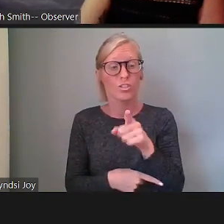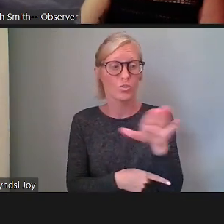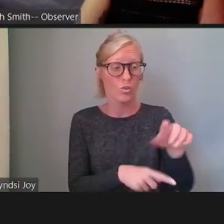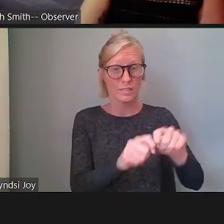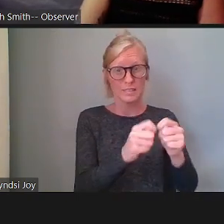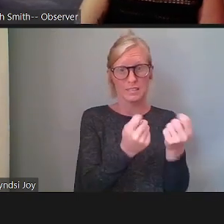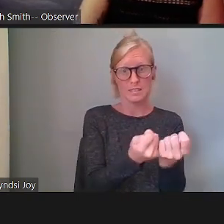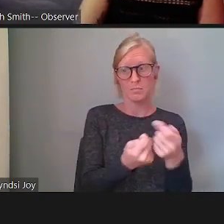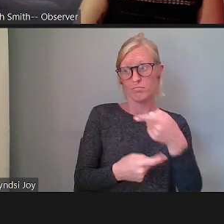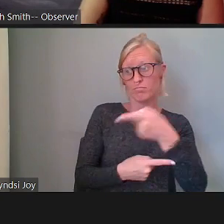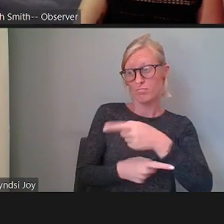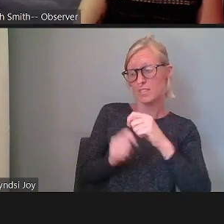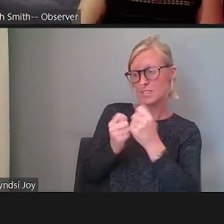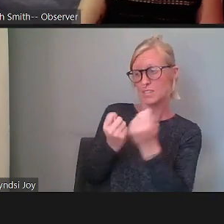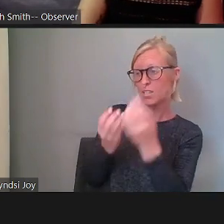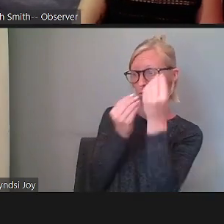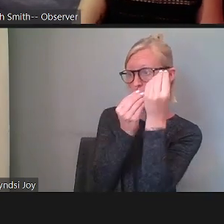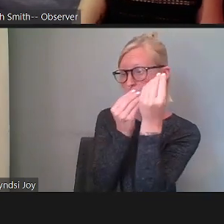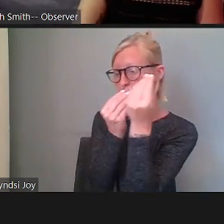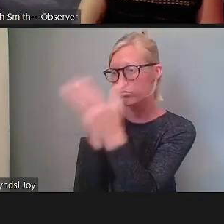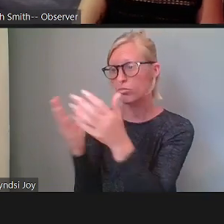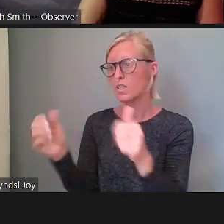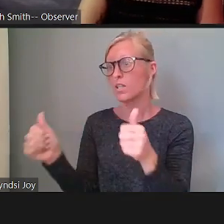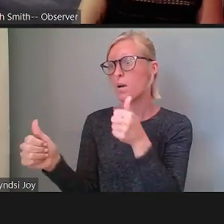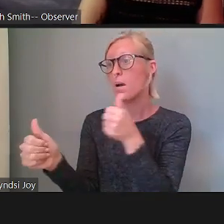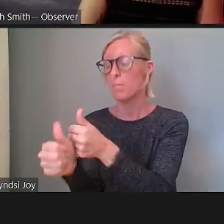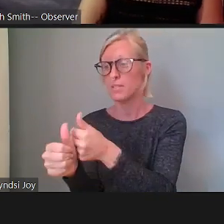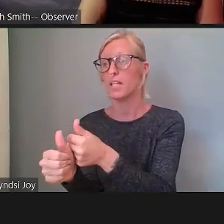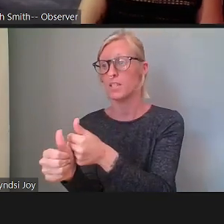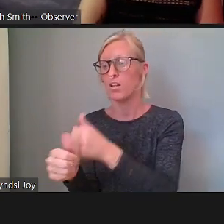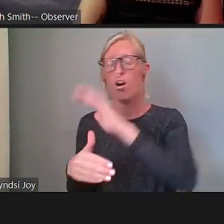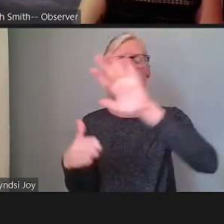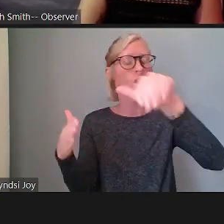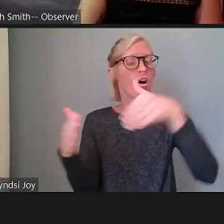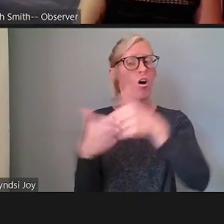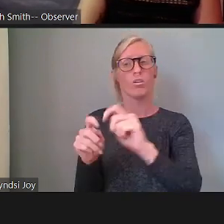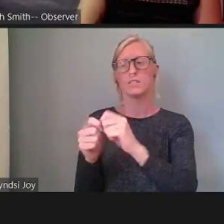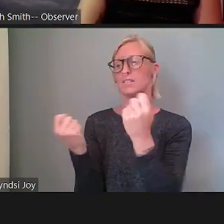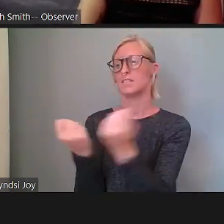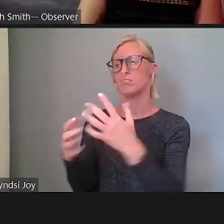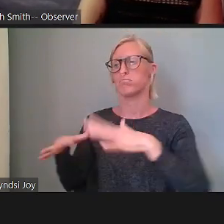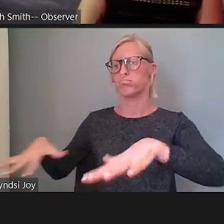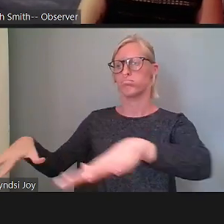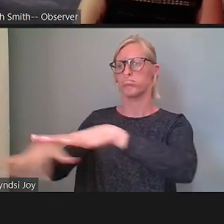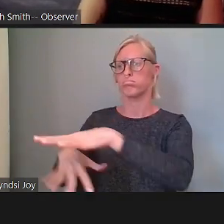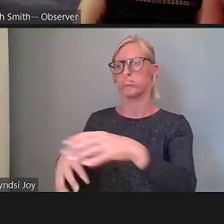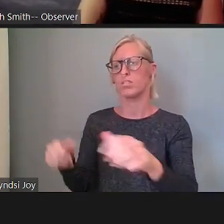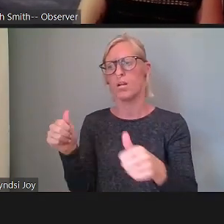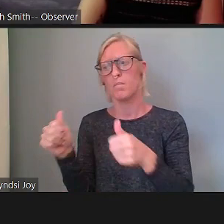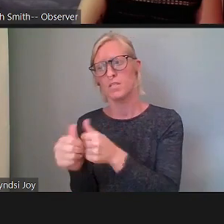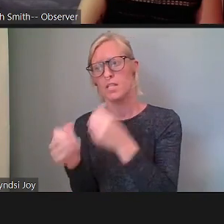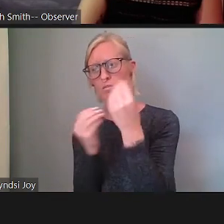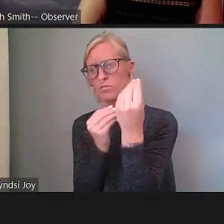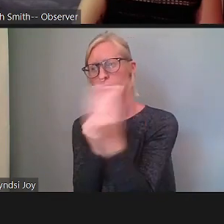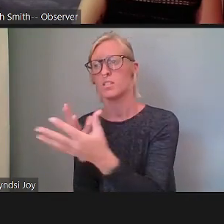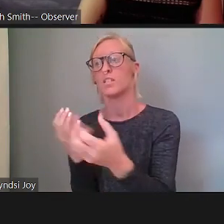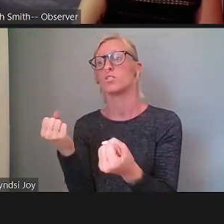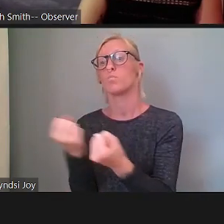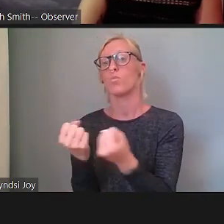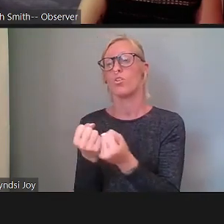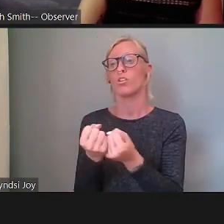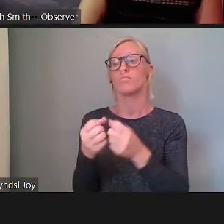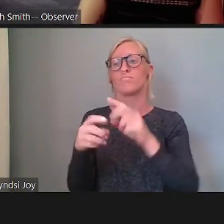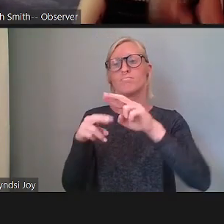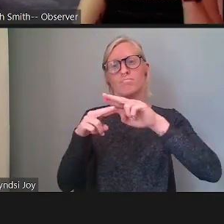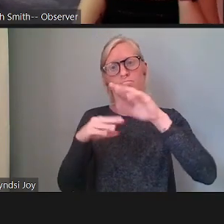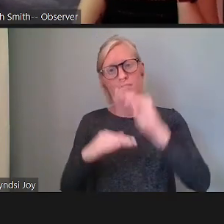are kept up to date with the information. So that's all the members of your team. This can really help with managing stress at the time. And